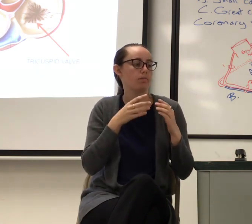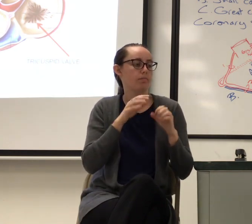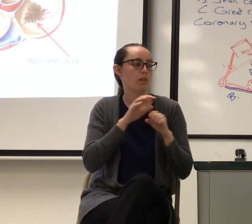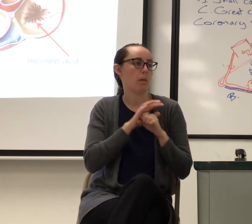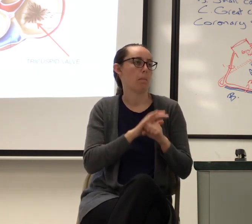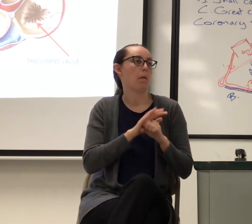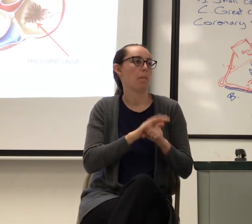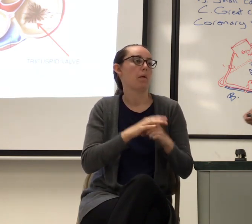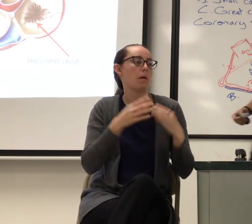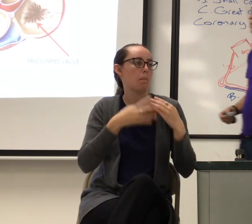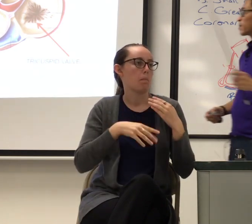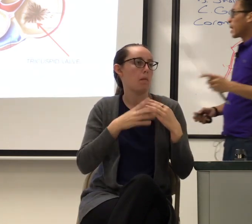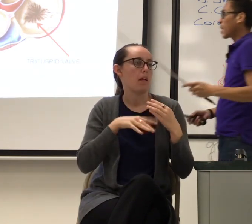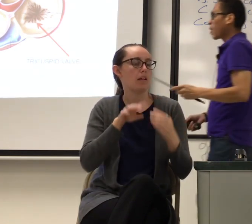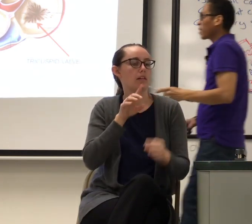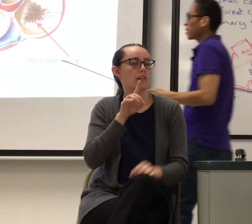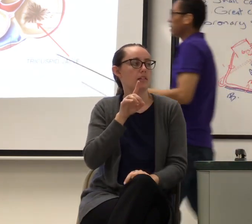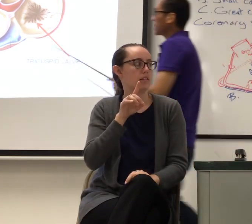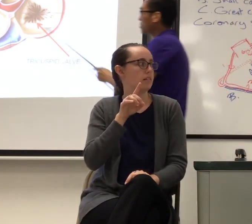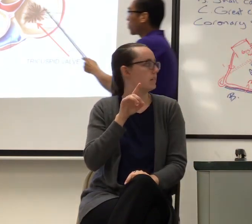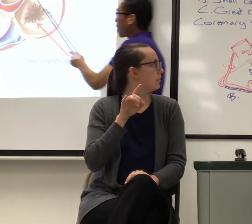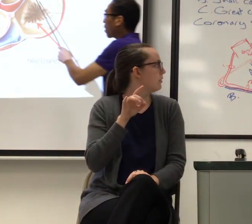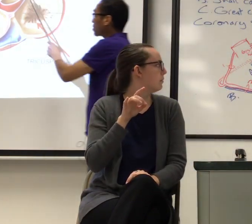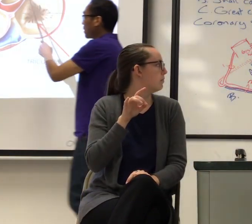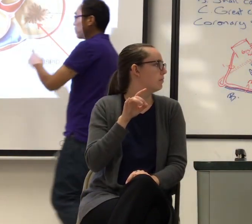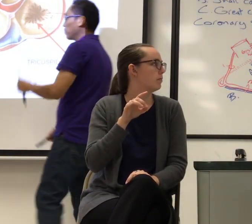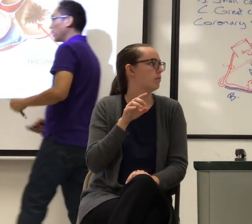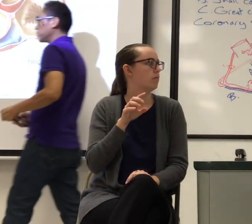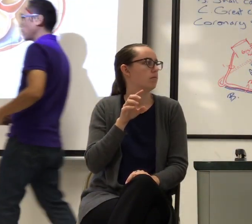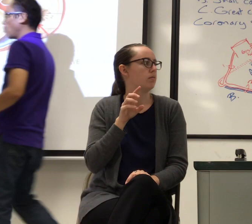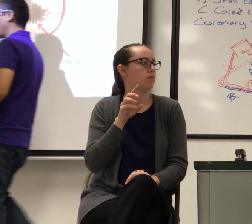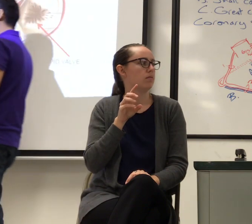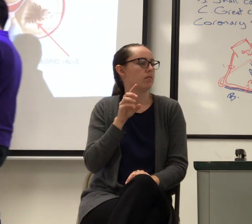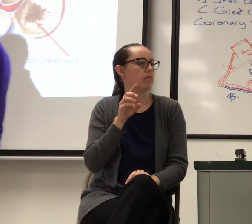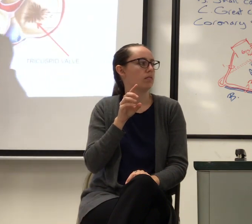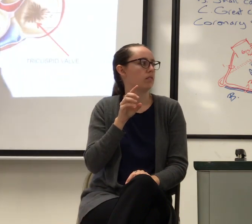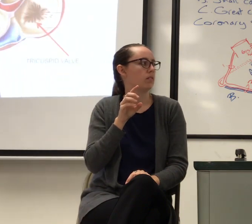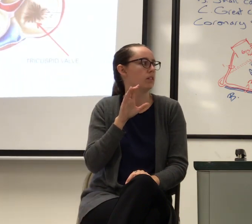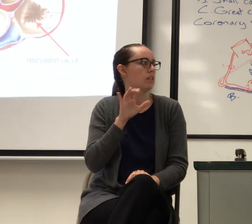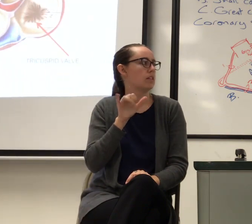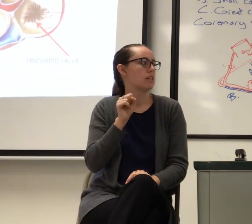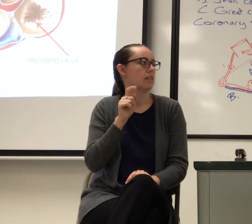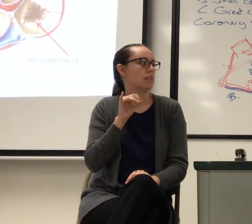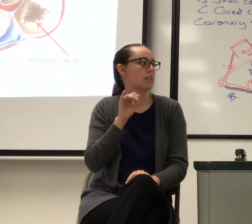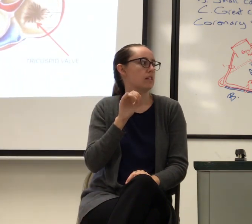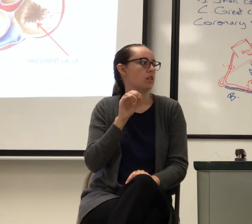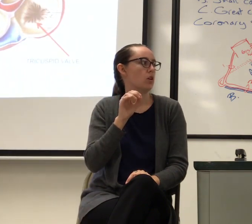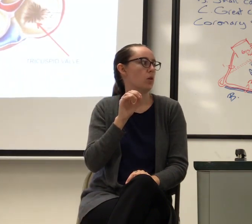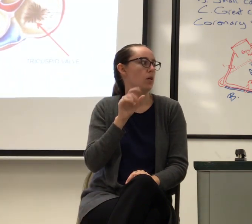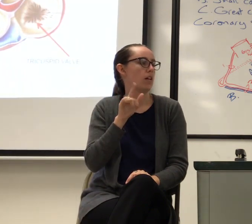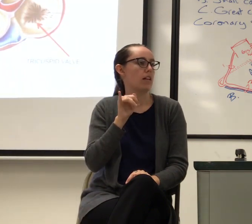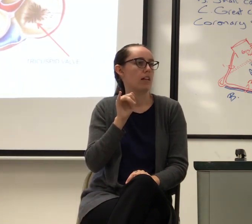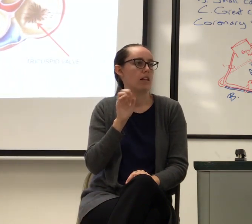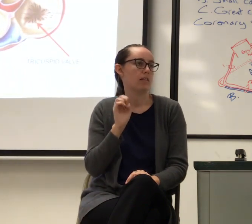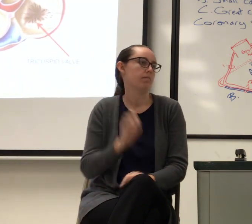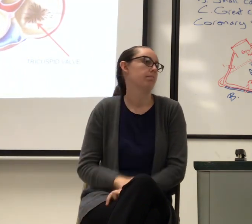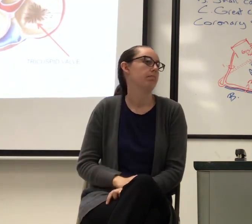So the ironic thing is, when the heart's pumping blood to the whole body, it's not pumping blood to